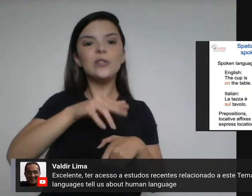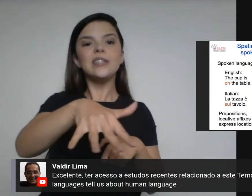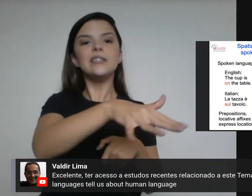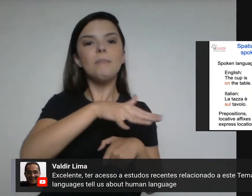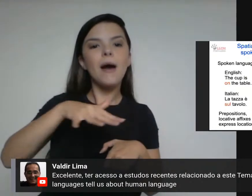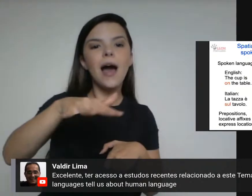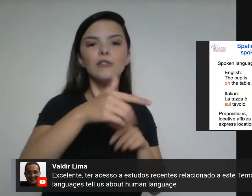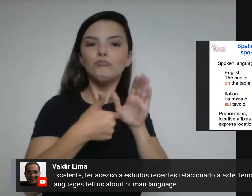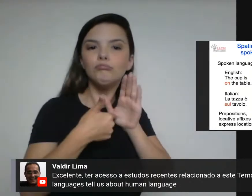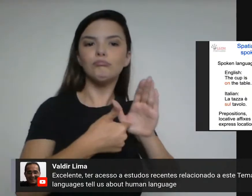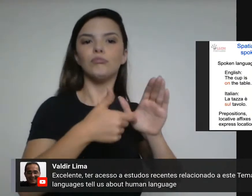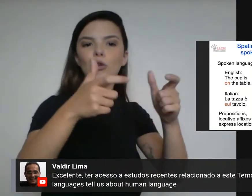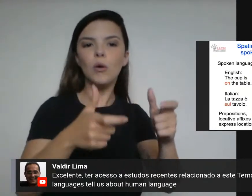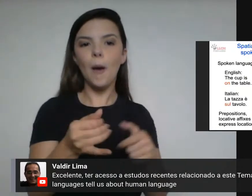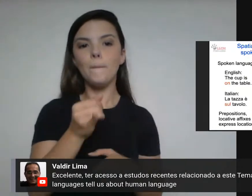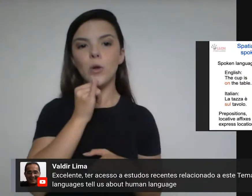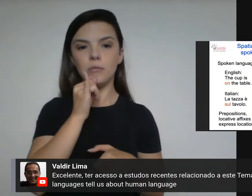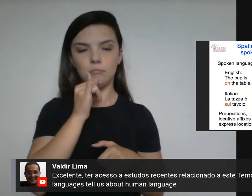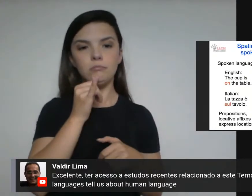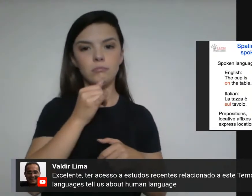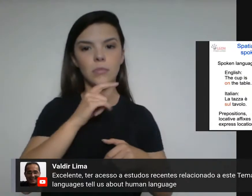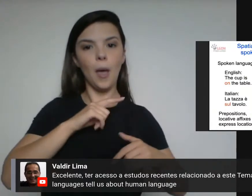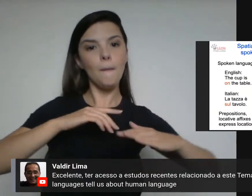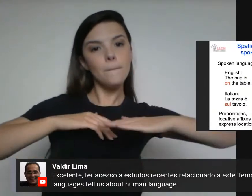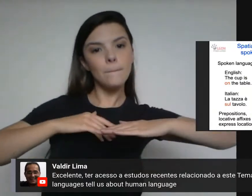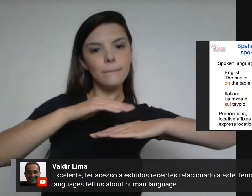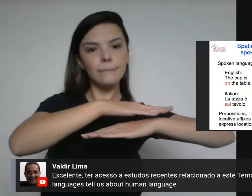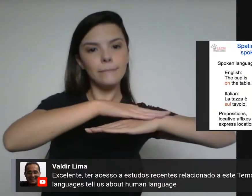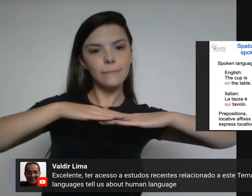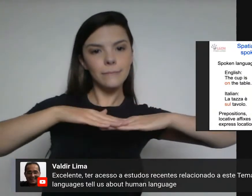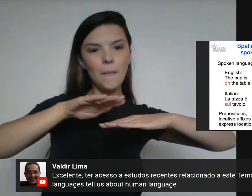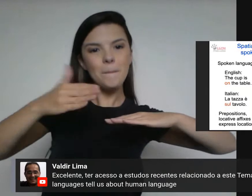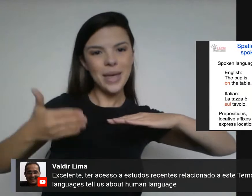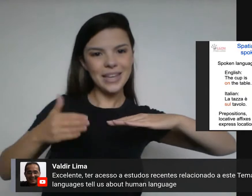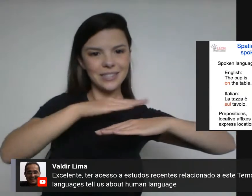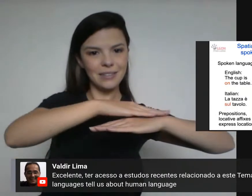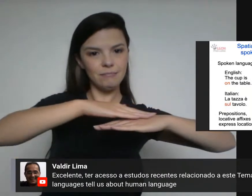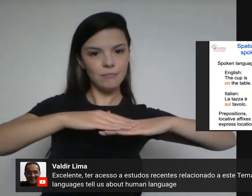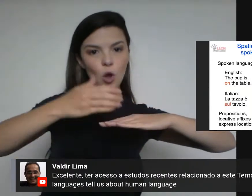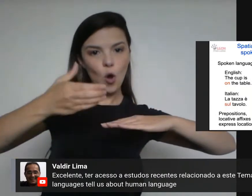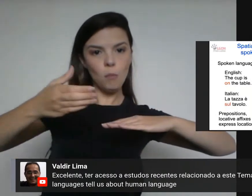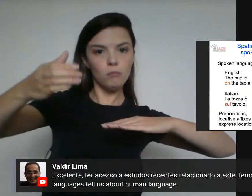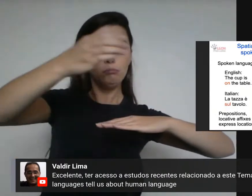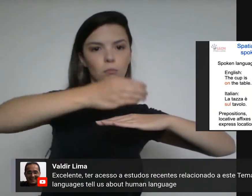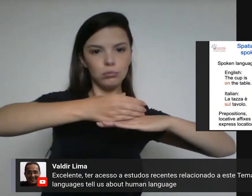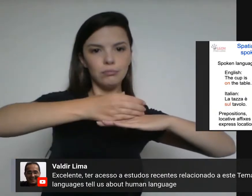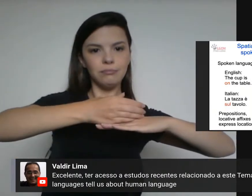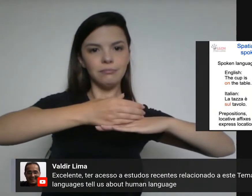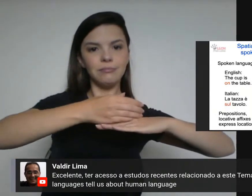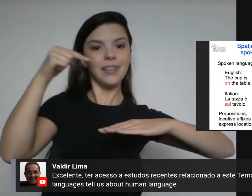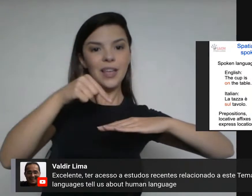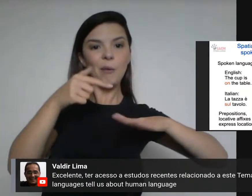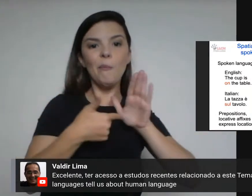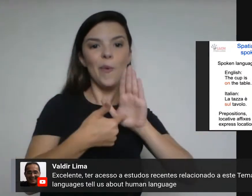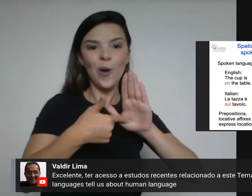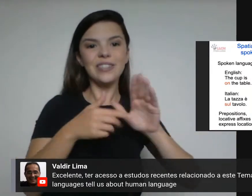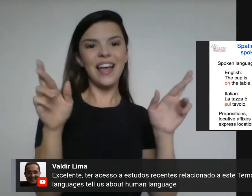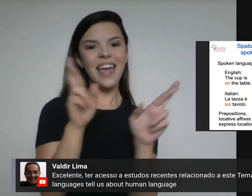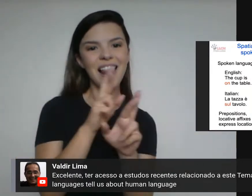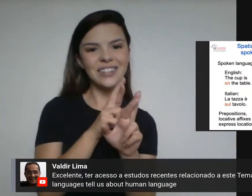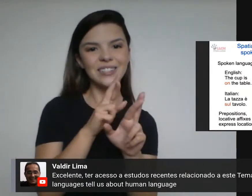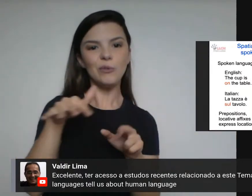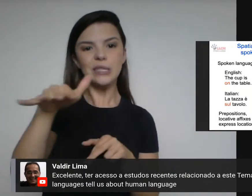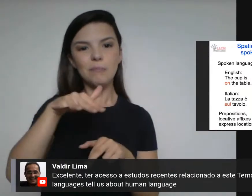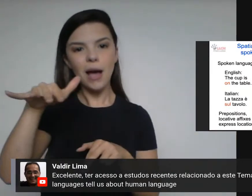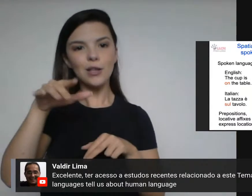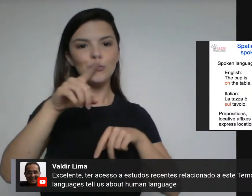a hand shape representing the cup, a hand shape representing the flat surface of the table, indicating the spatial relationship. I could also show